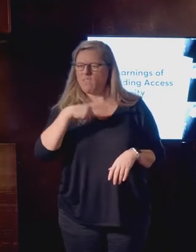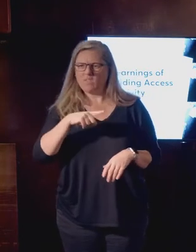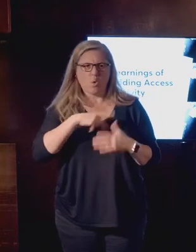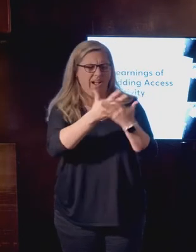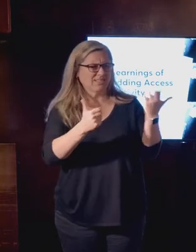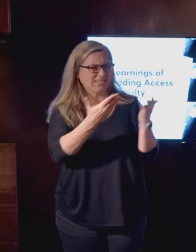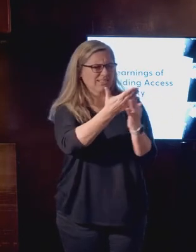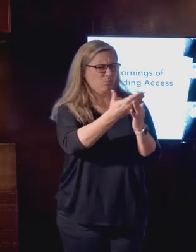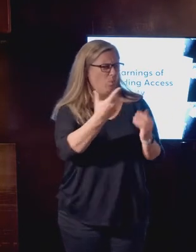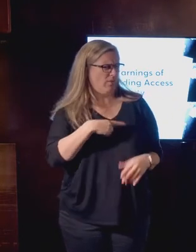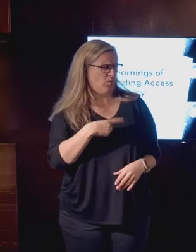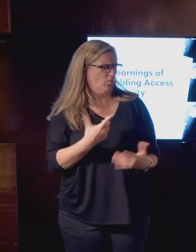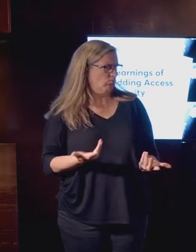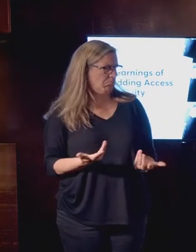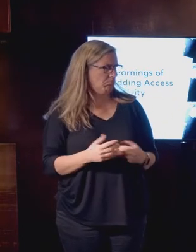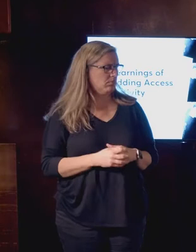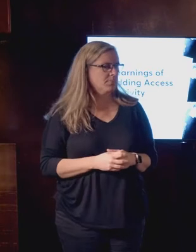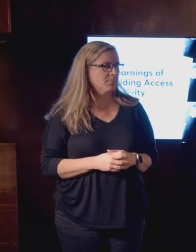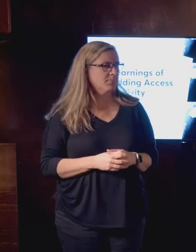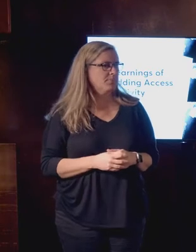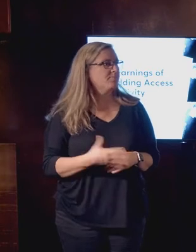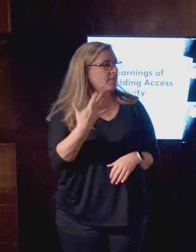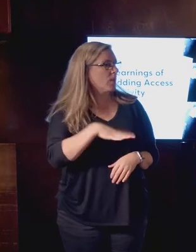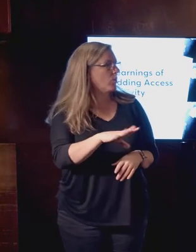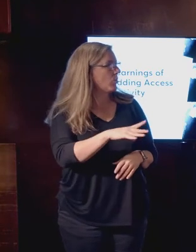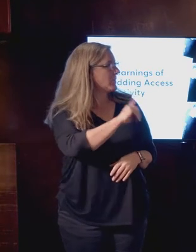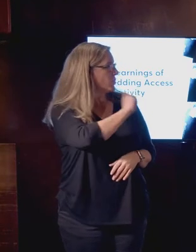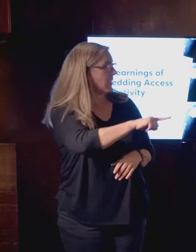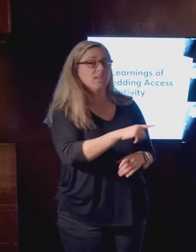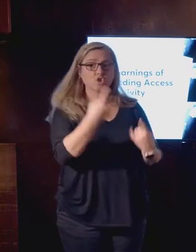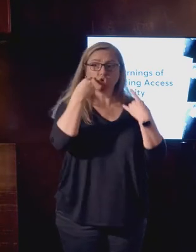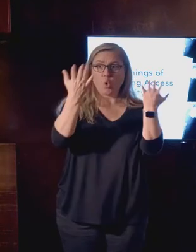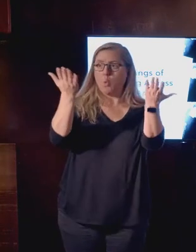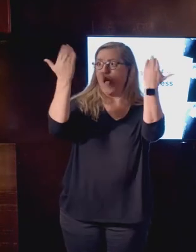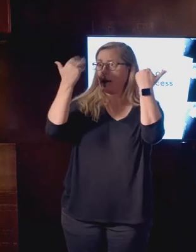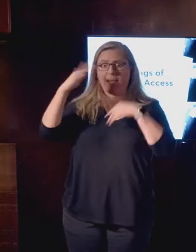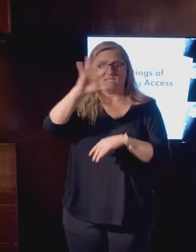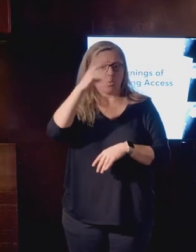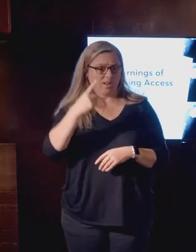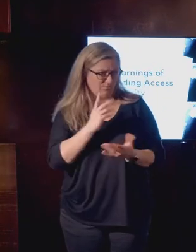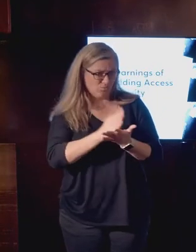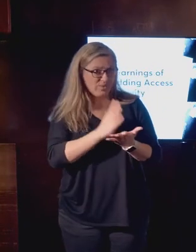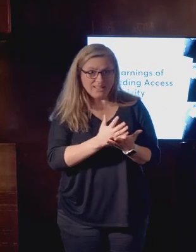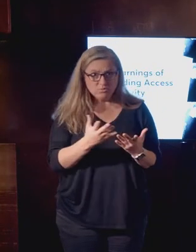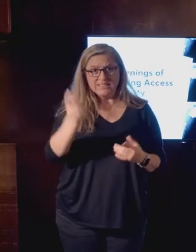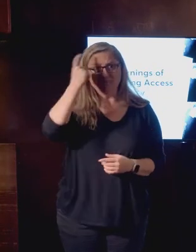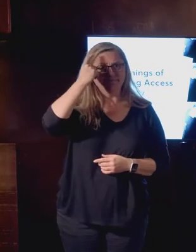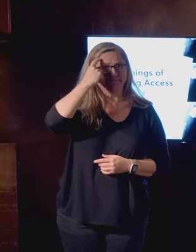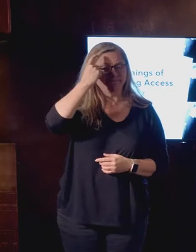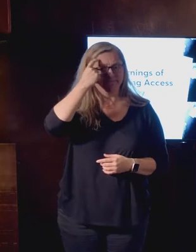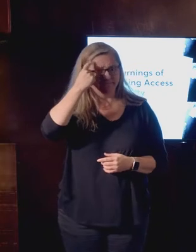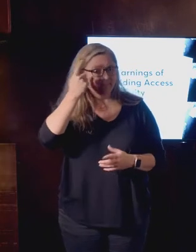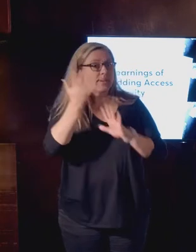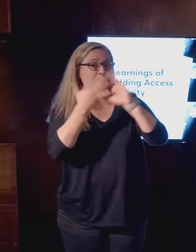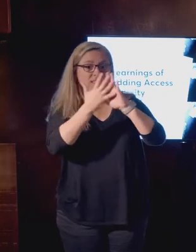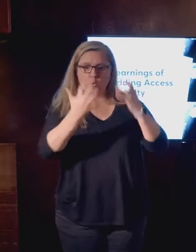accessible. I want to state that it shows everyone is welcome. It makes really good business sense to make your art accessible. It opens